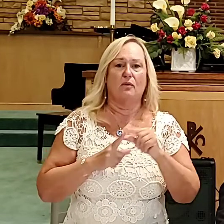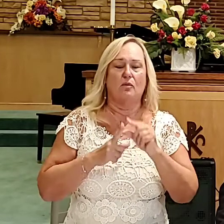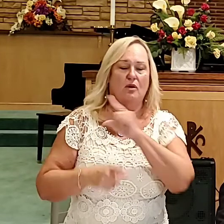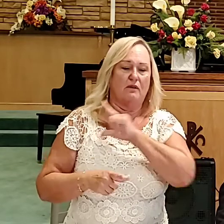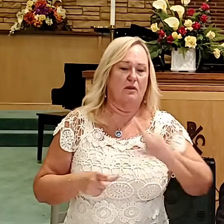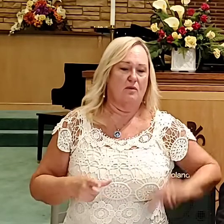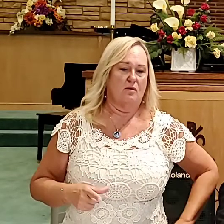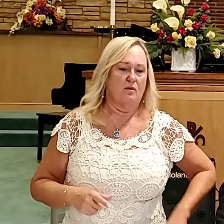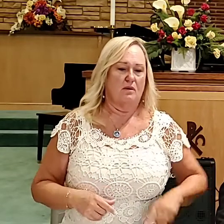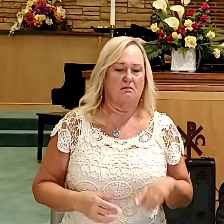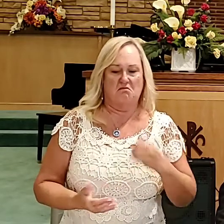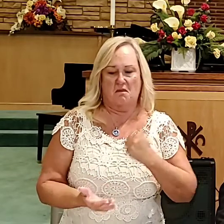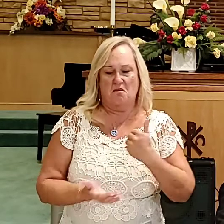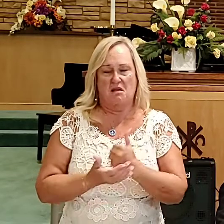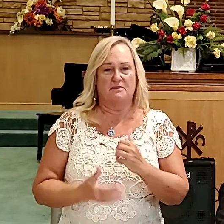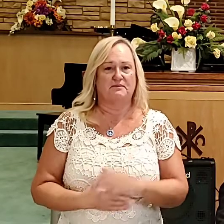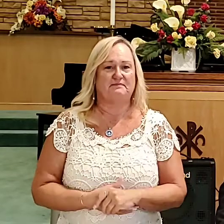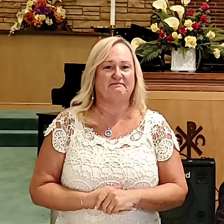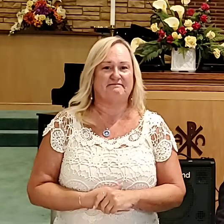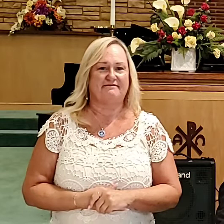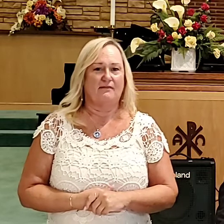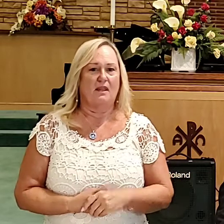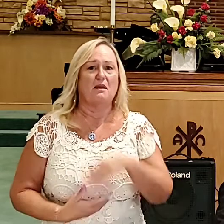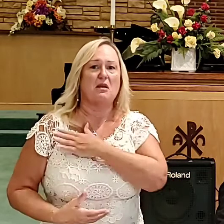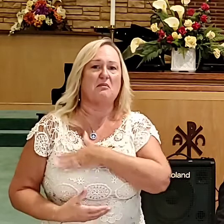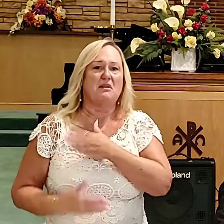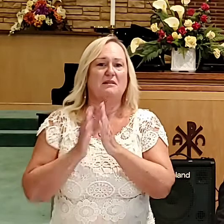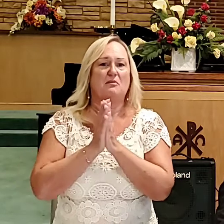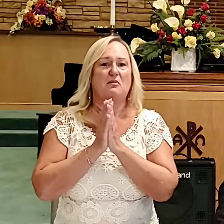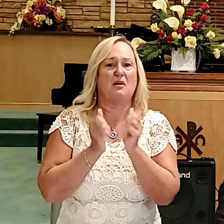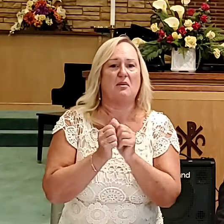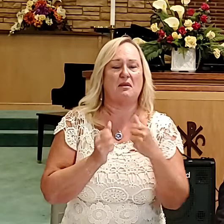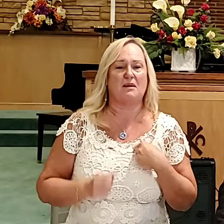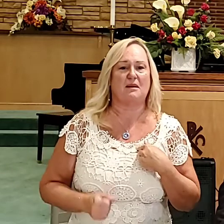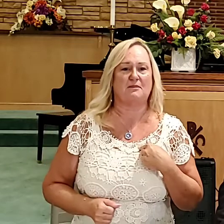Lord. Amen. Please pray with me.